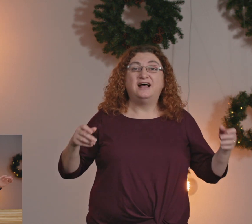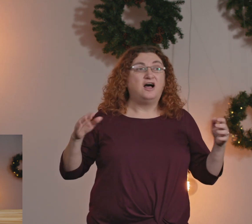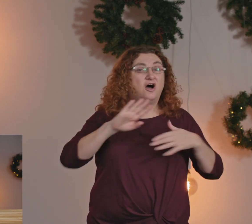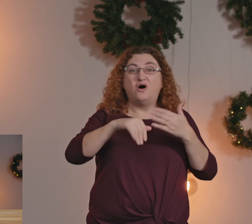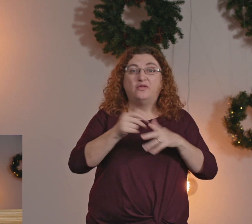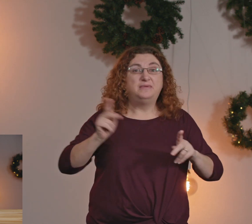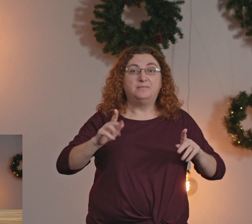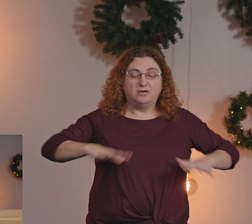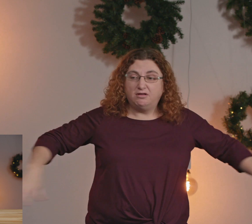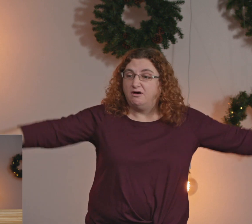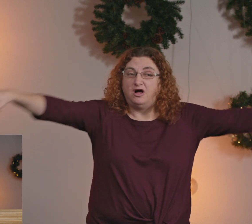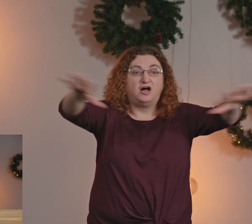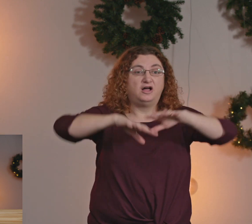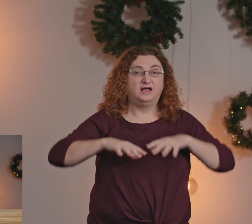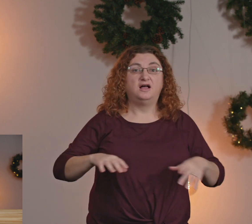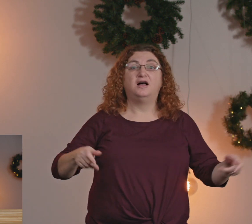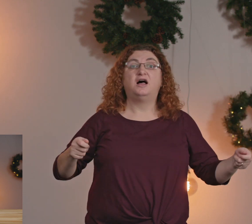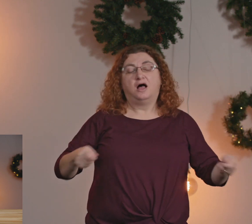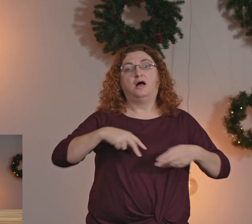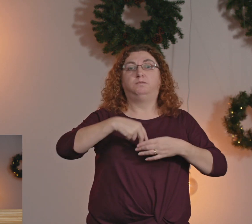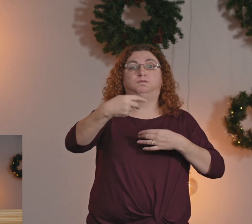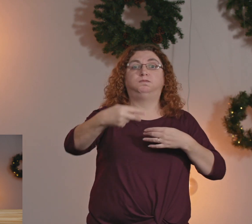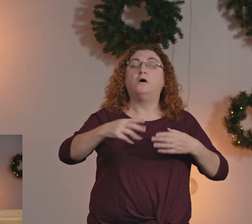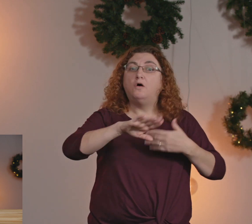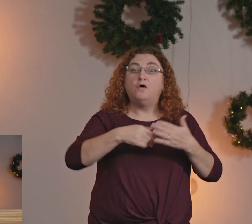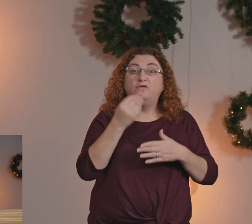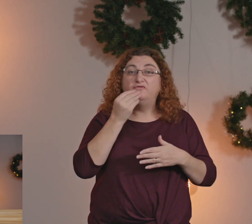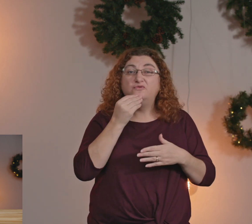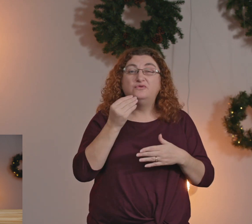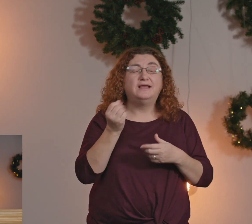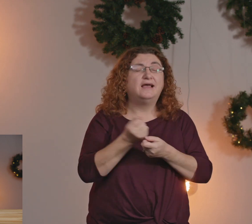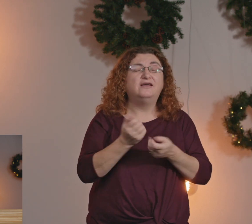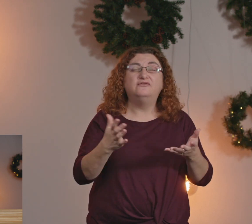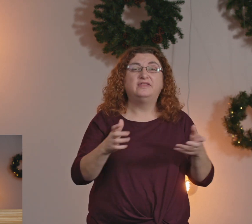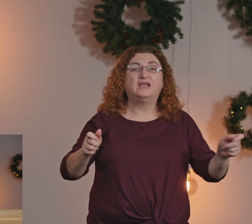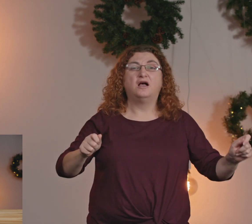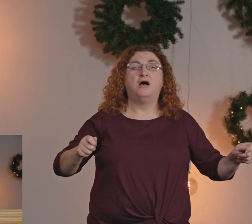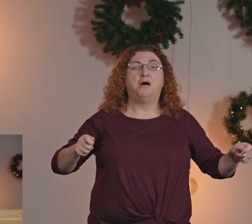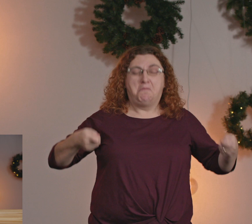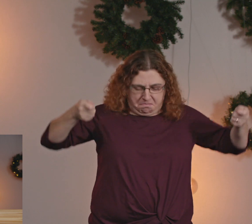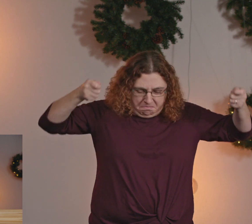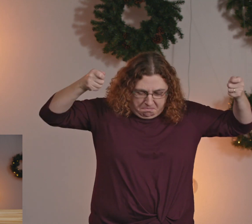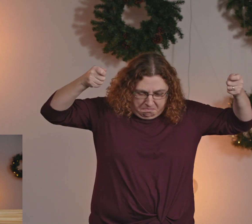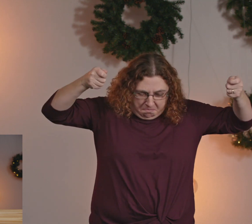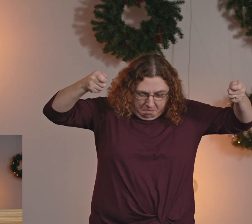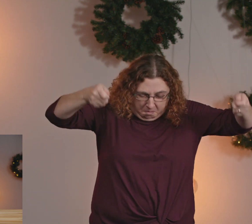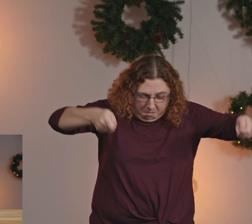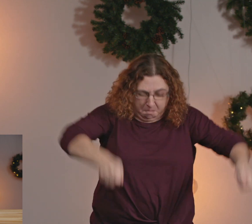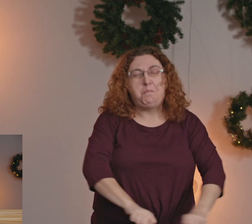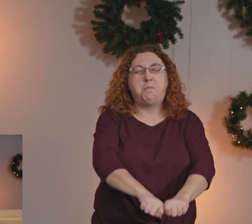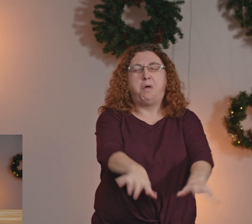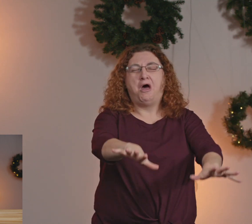everybody was sitting there and she tripped and all of the food and everything just dumped on the floor. And of course, you know,